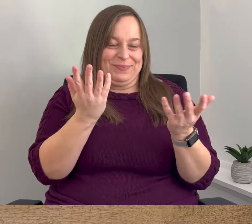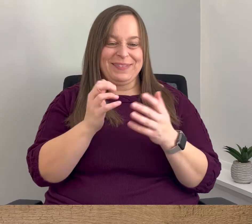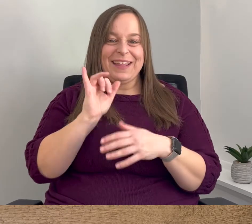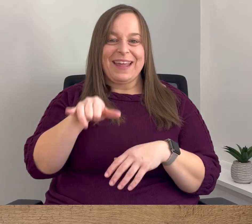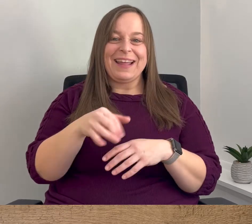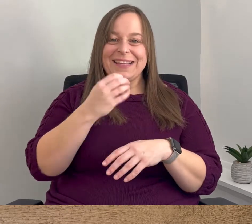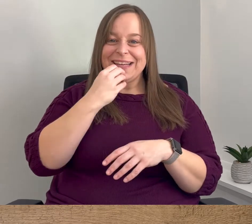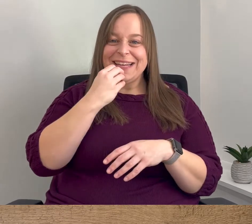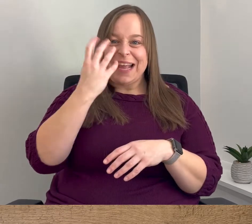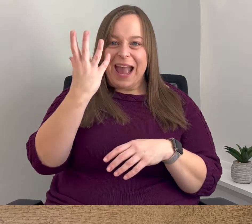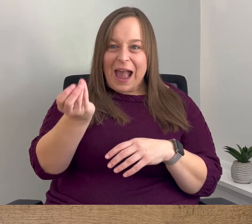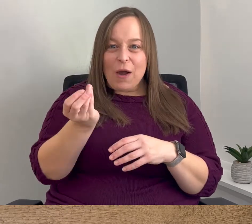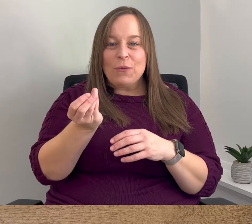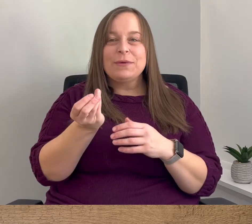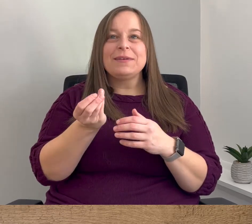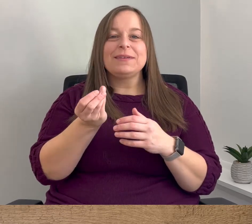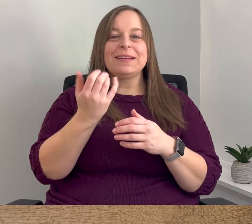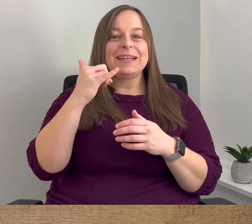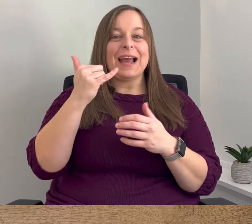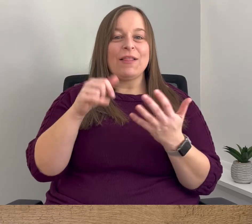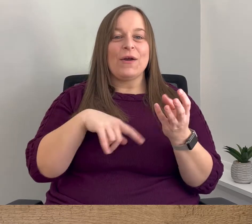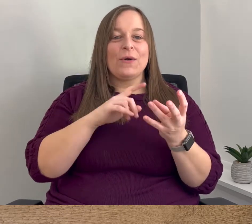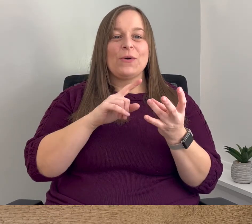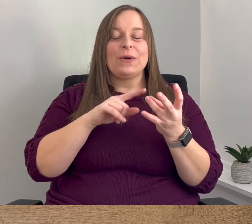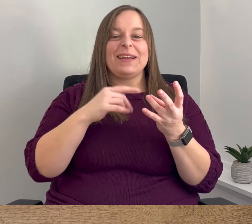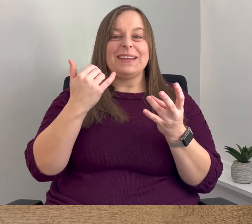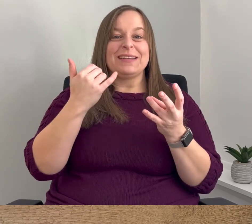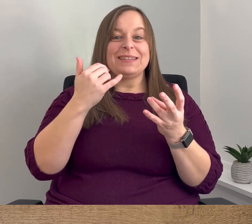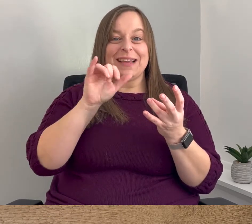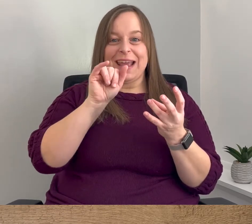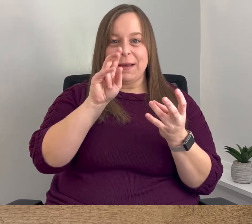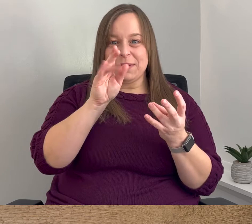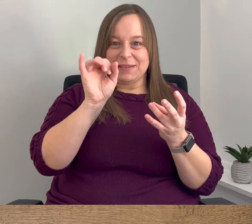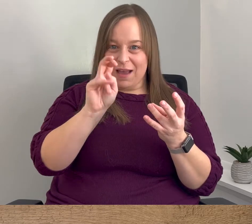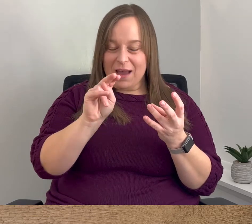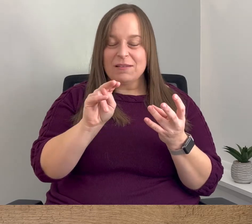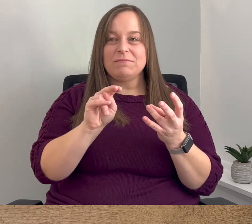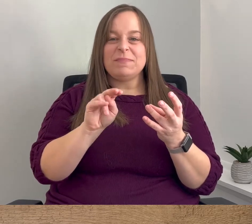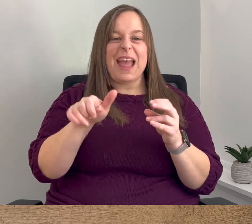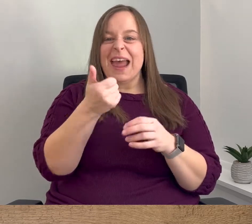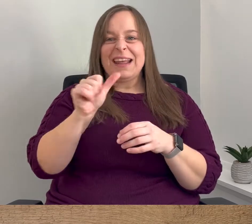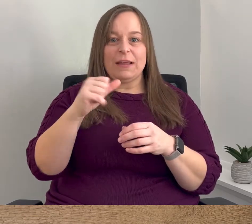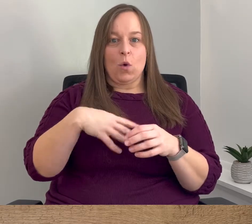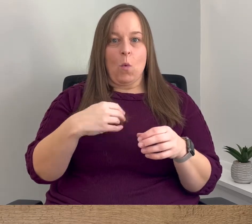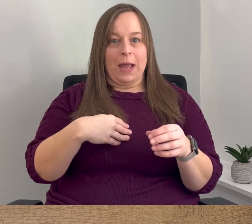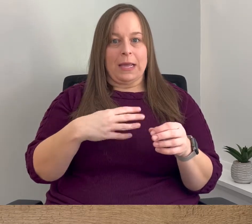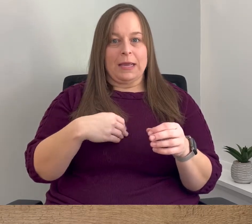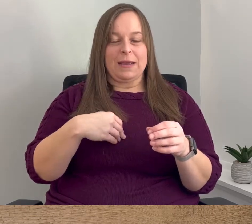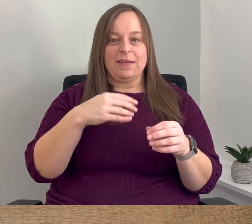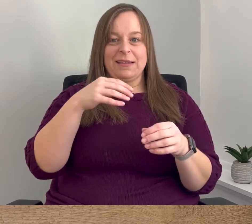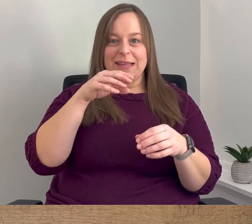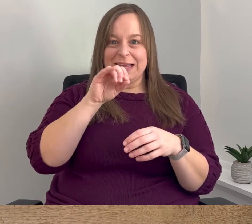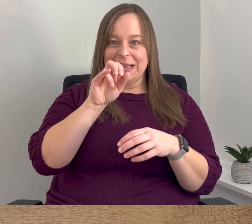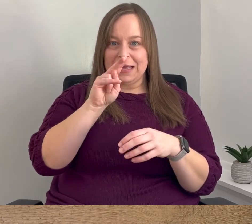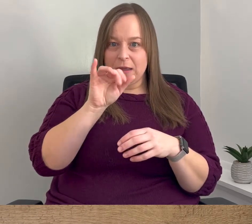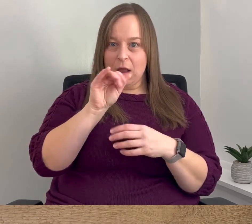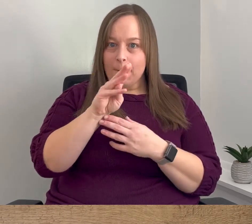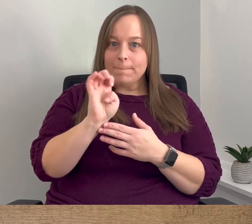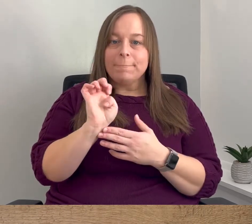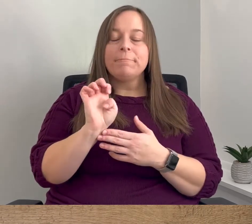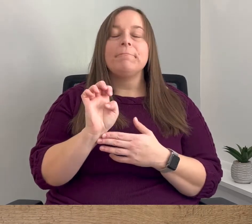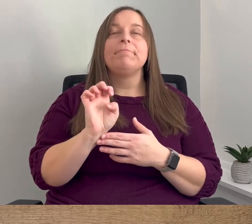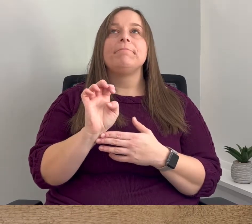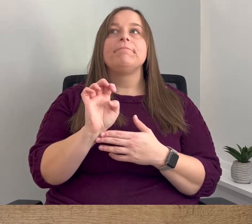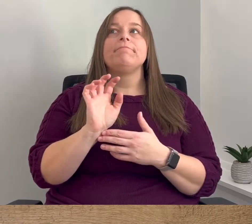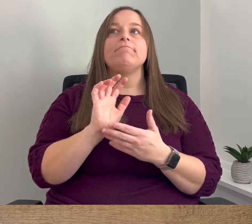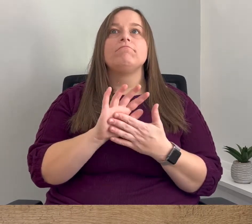orange color-ish is eating out, and yellow is Amazon. Anything that's in white is